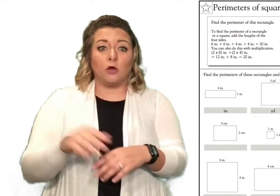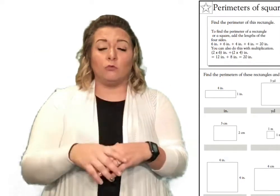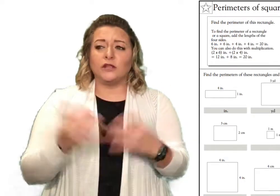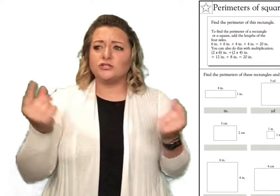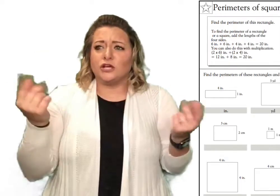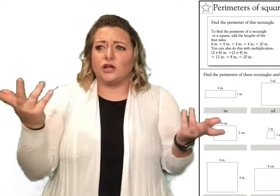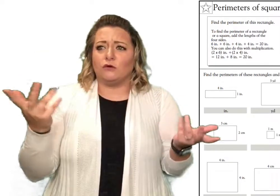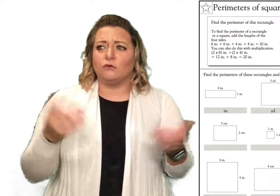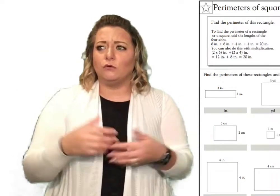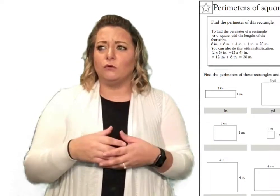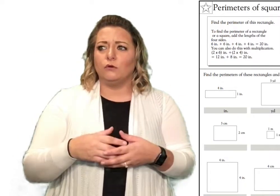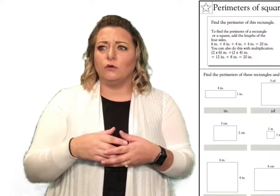No, what did you do?